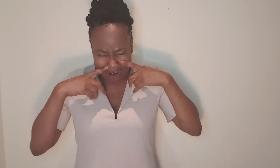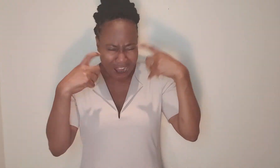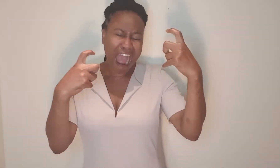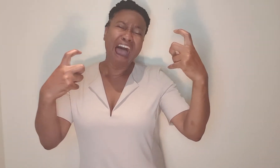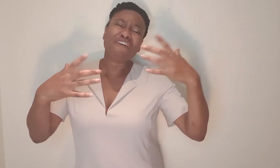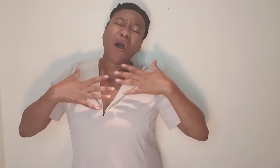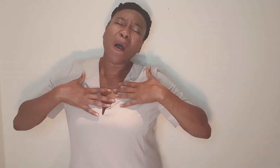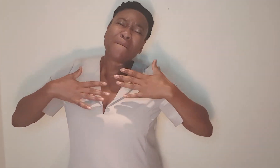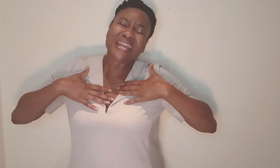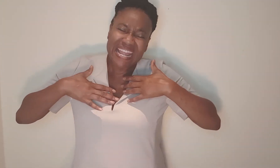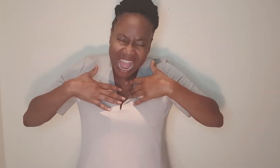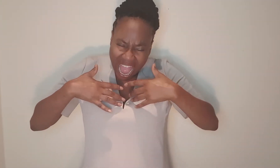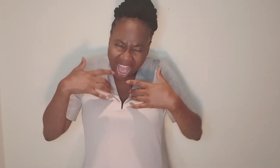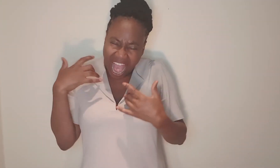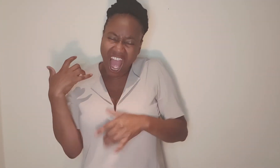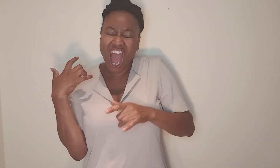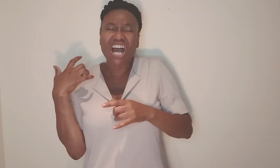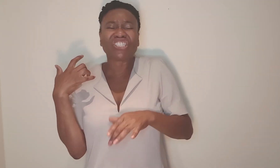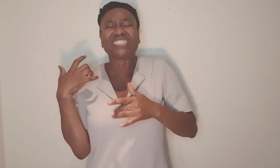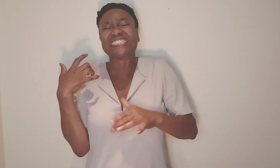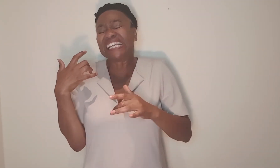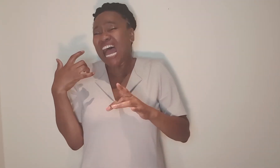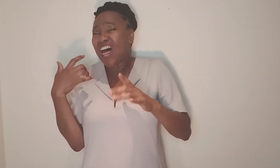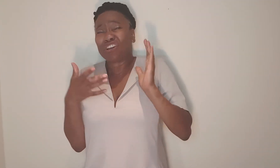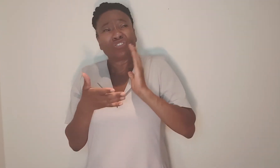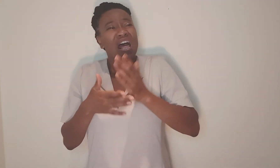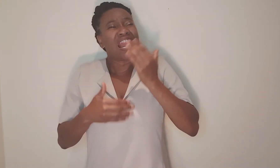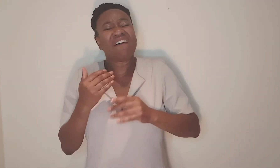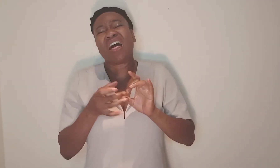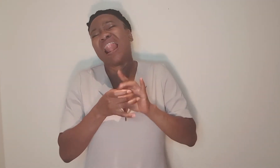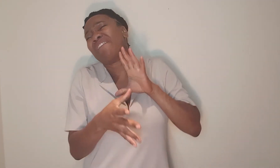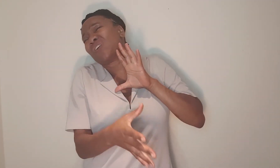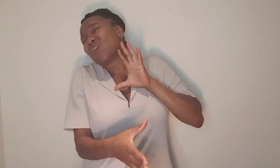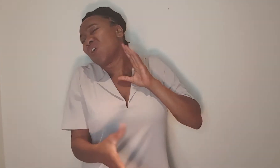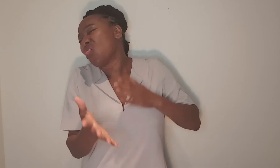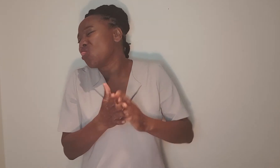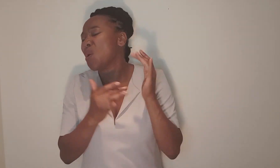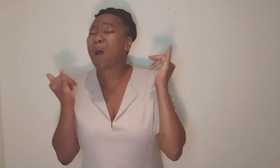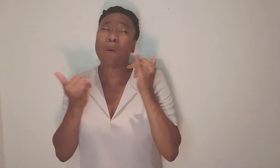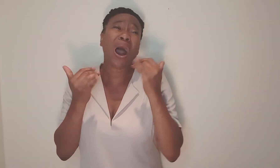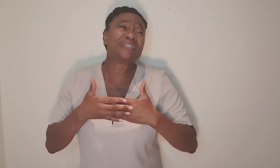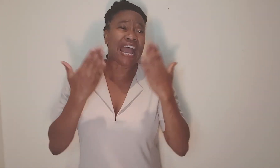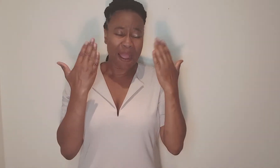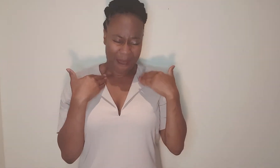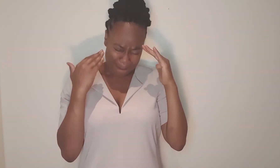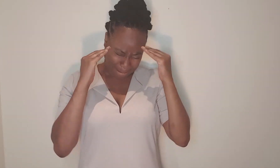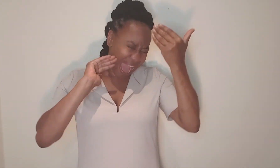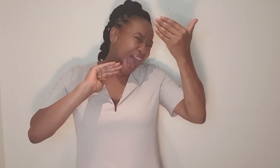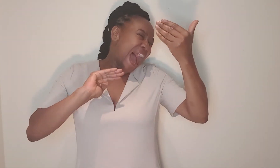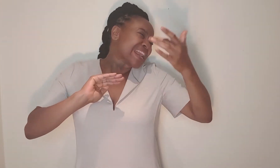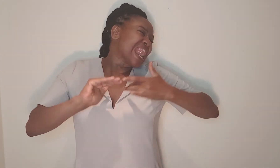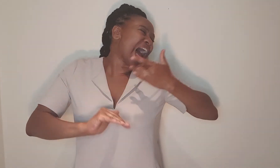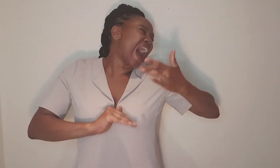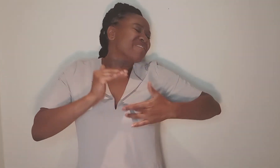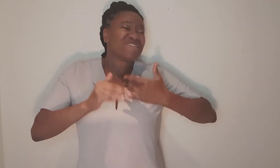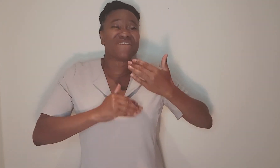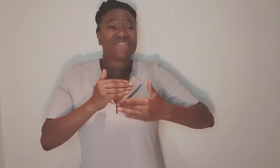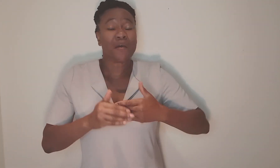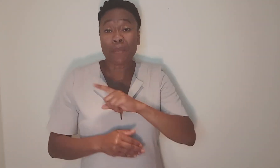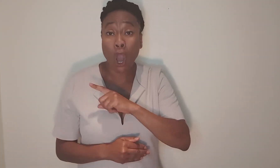never left you all through my wild days, my mad existence, because some songs are in your